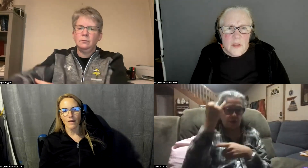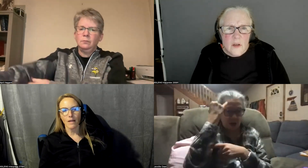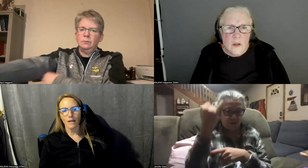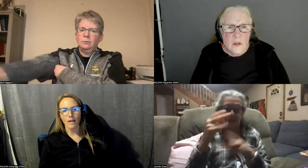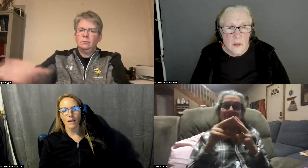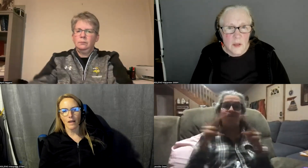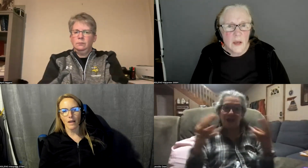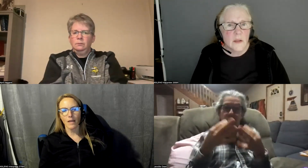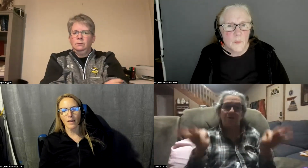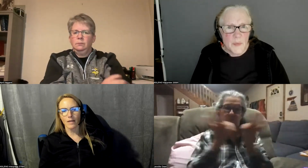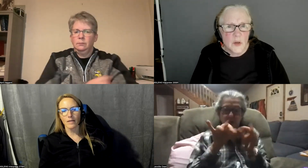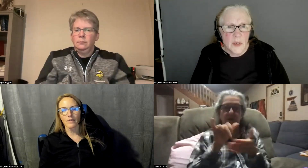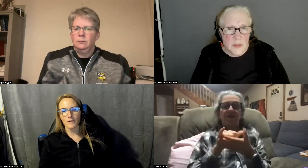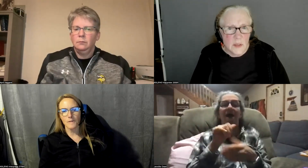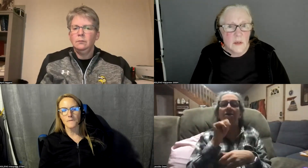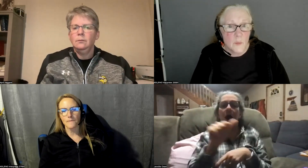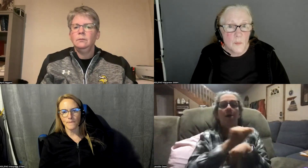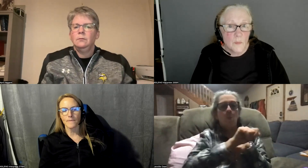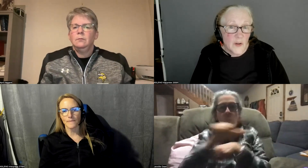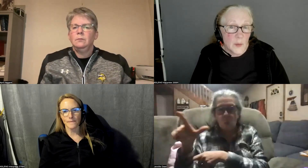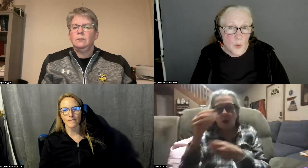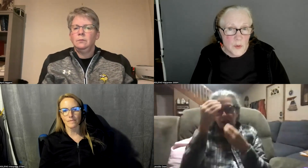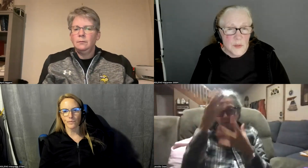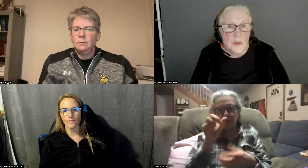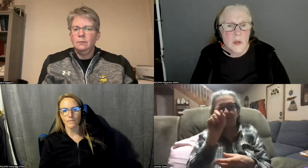I feel it might be a good idea, very important,